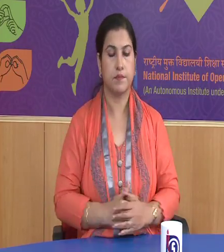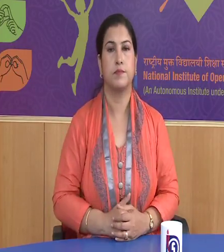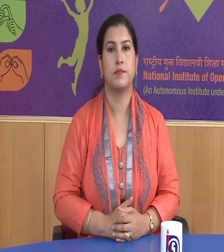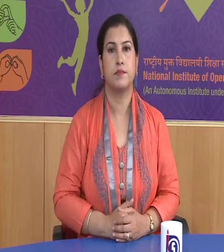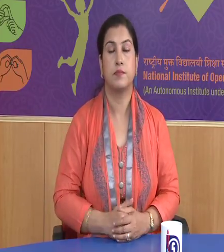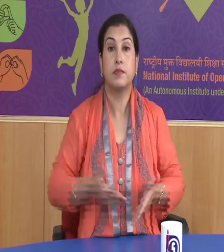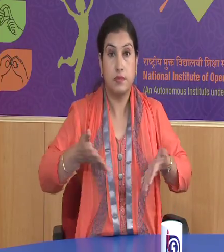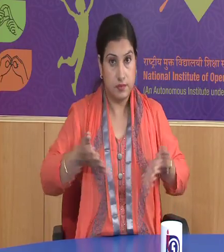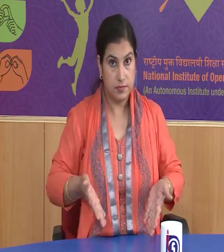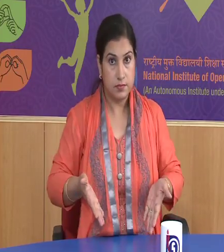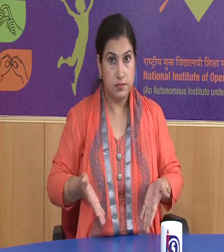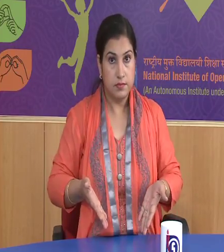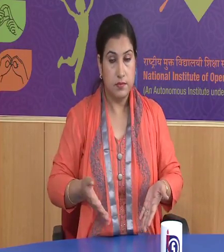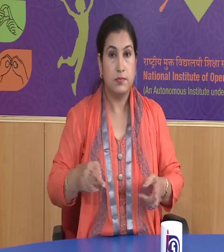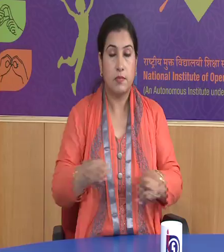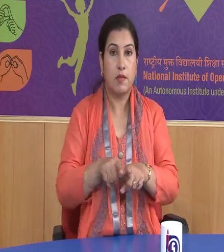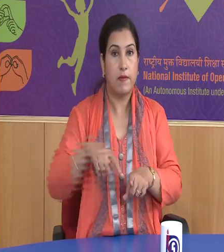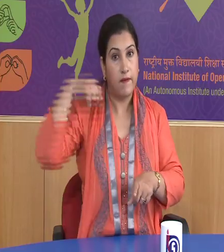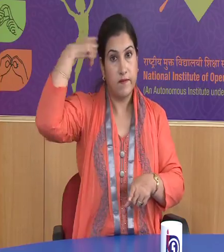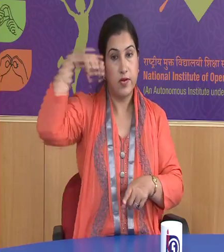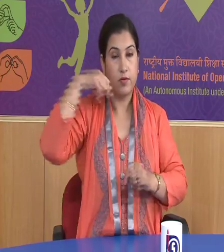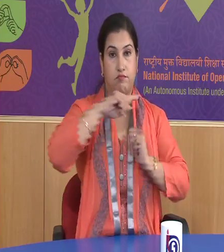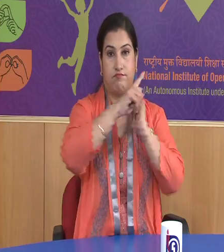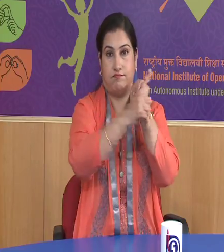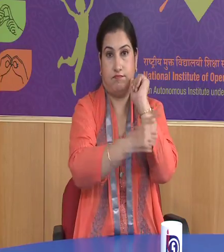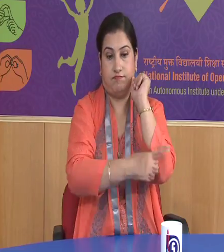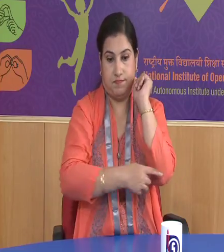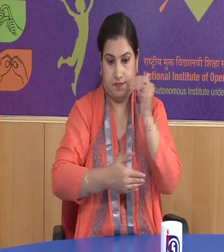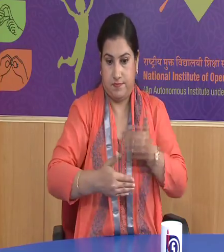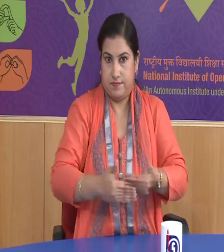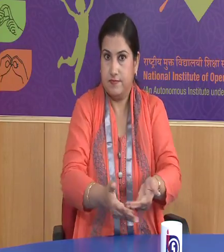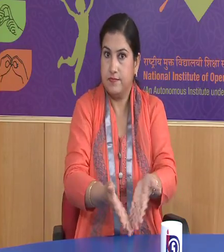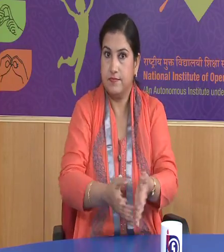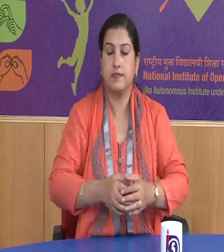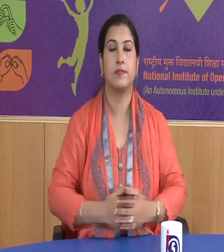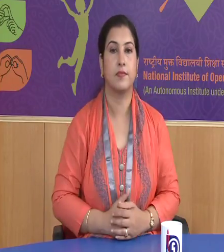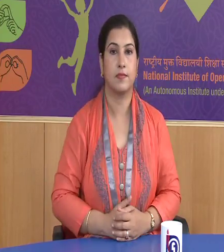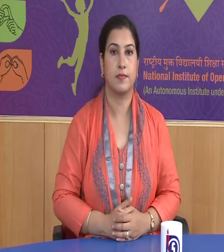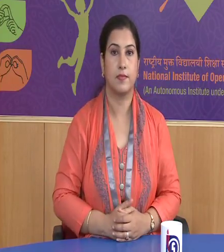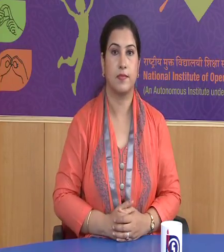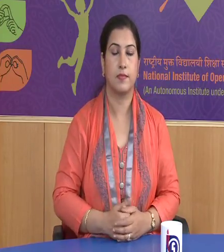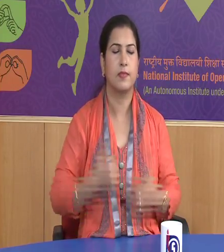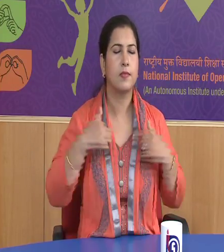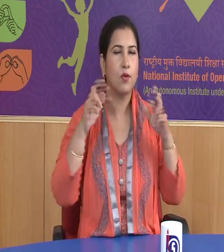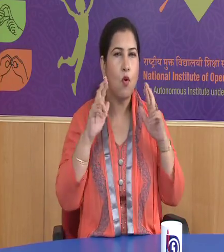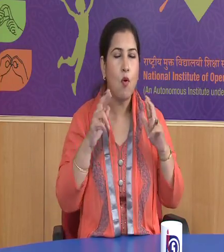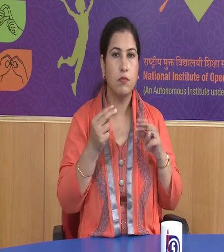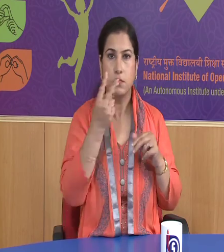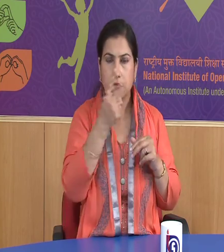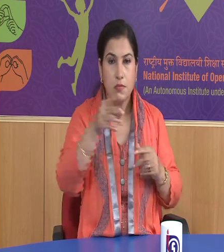With this, we have reached the end of today's lesson. I hope you liked